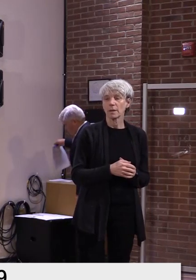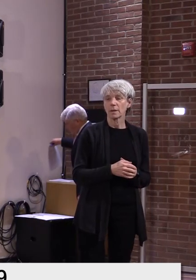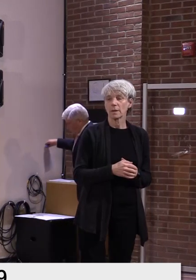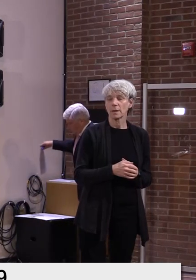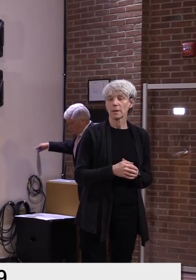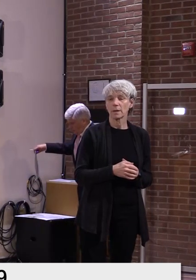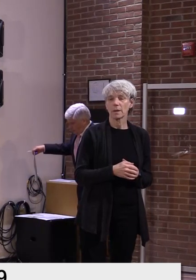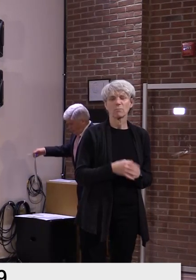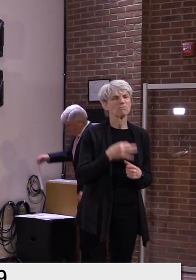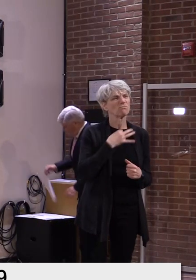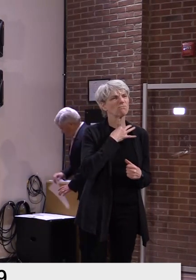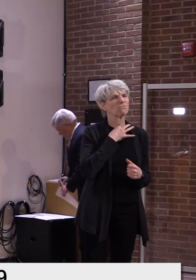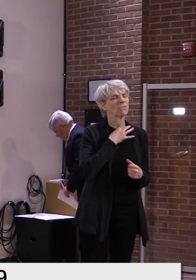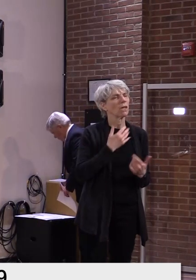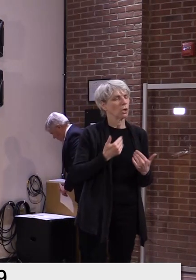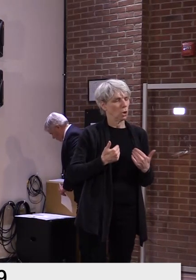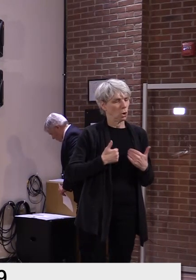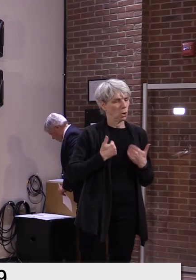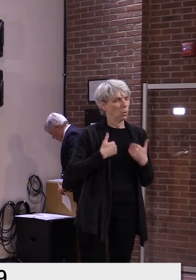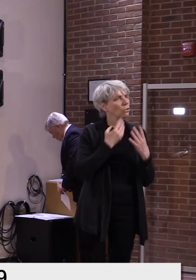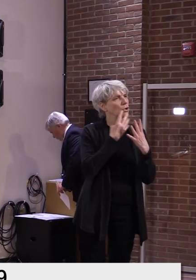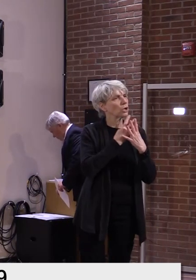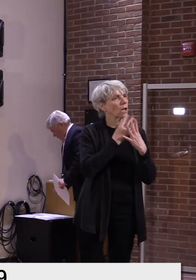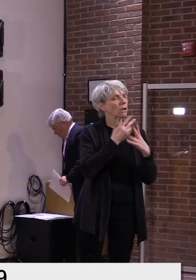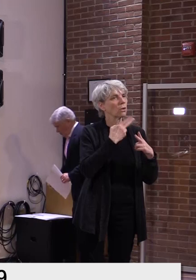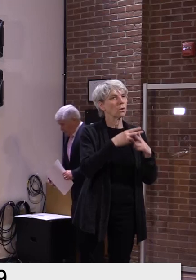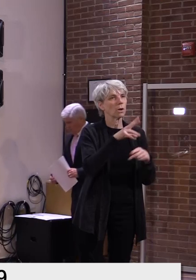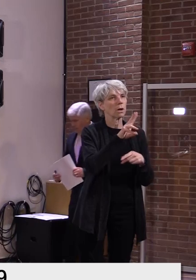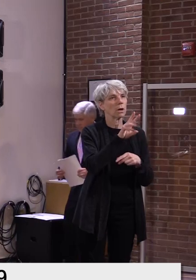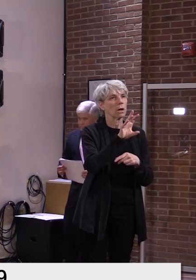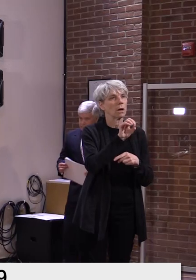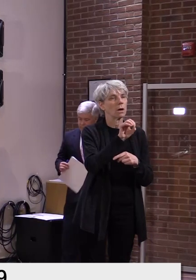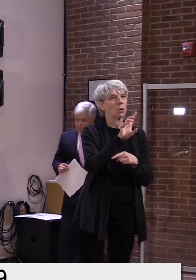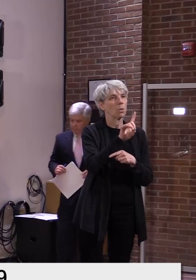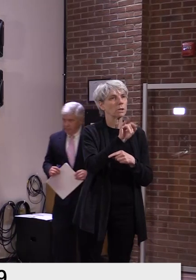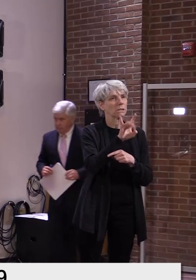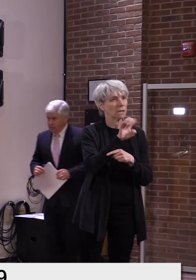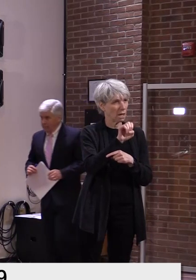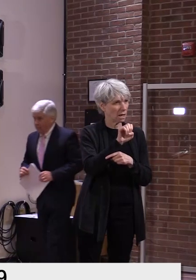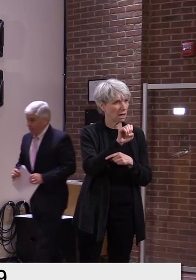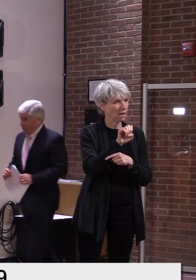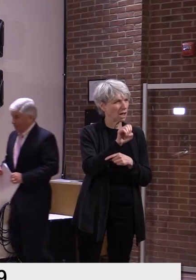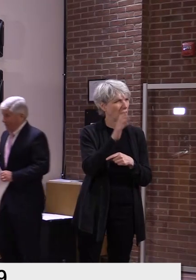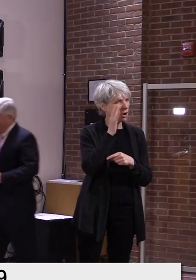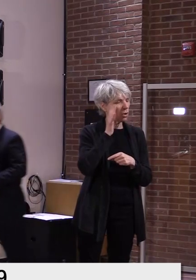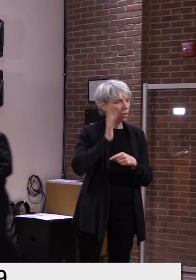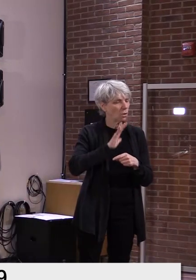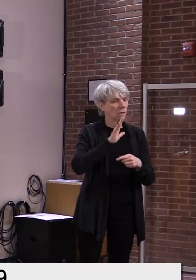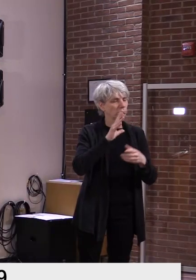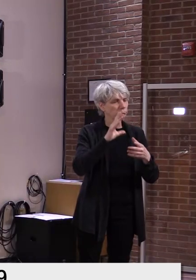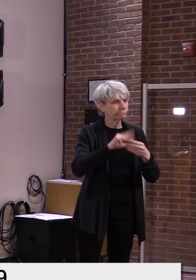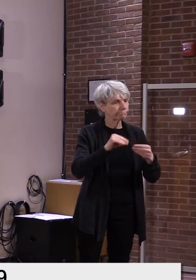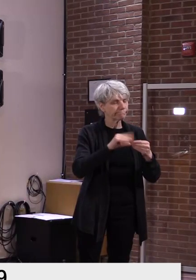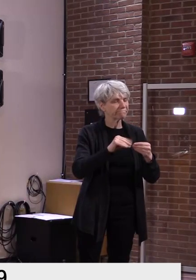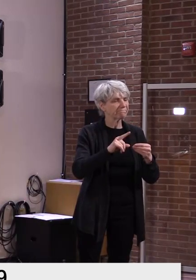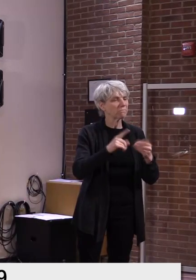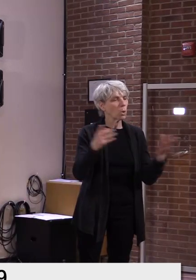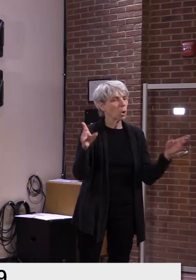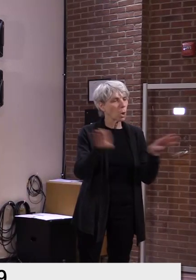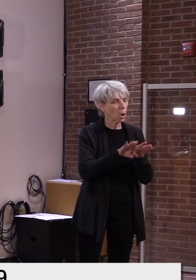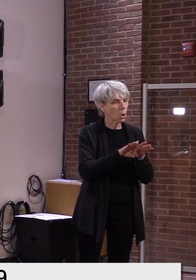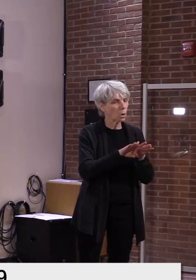the Woodside Youth Detention Center. Are you still moving ahead with the plans for the privately run